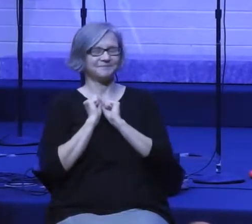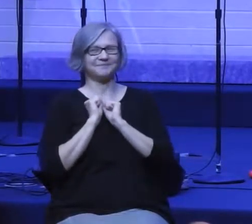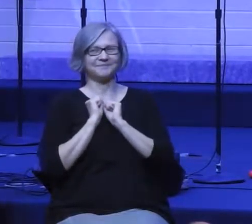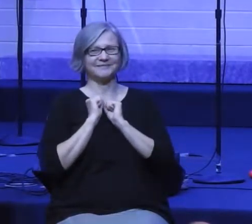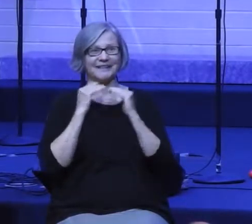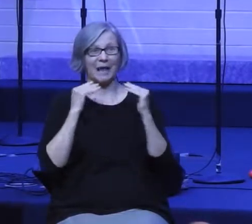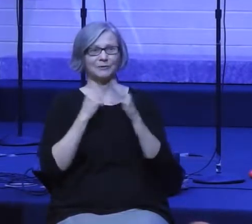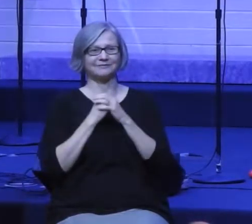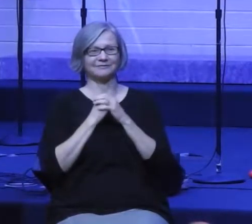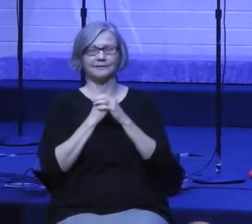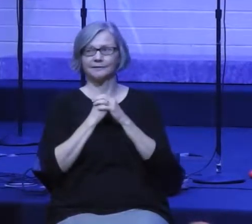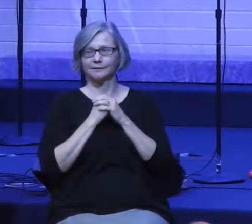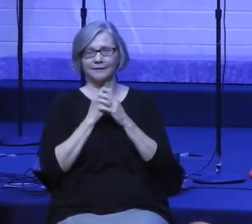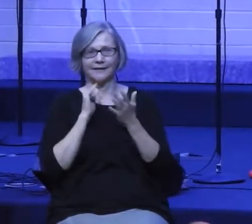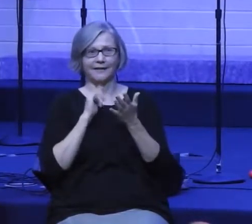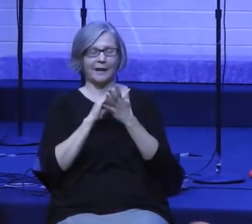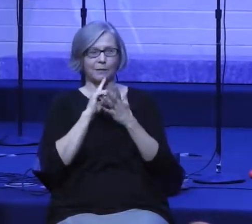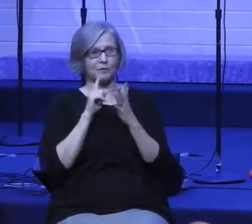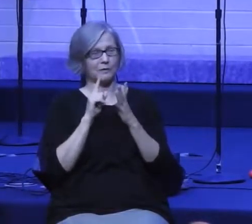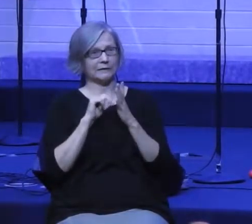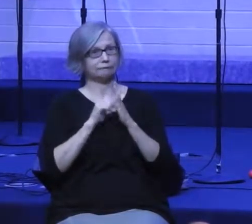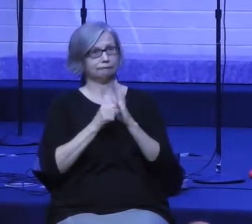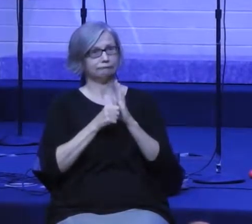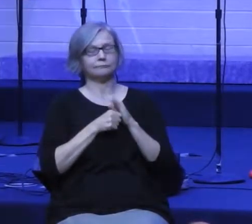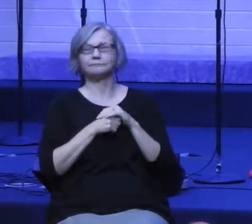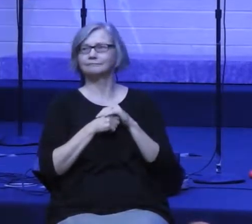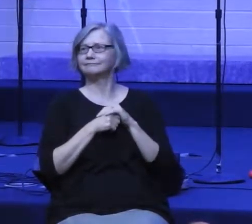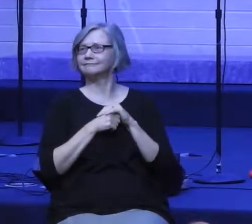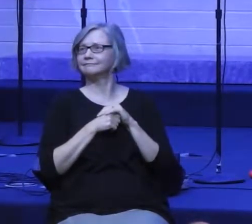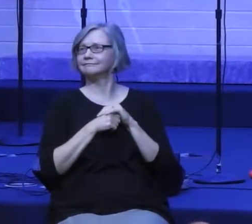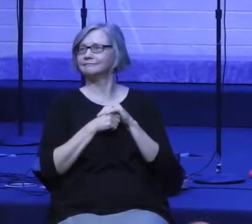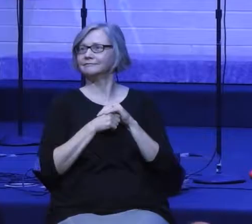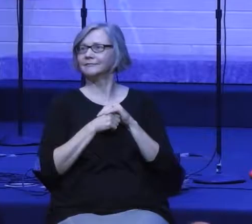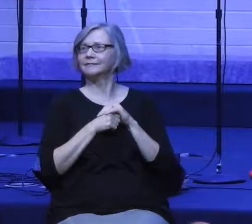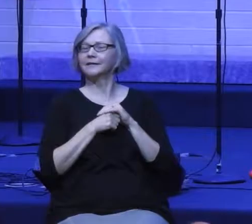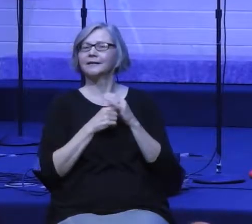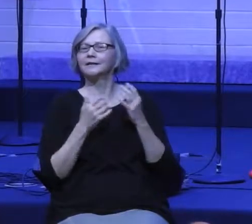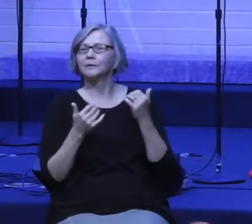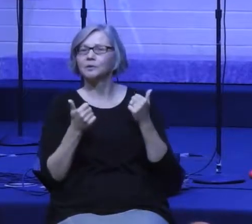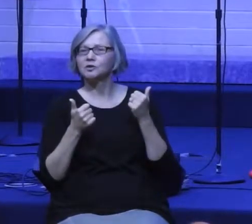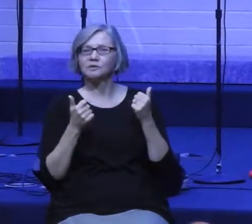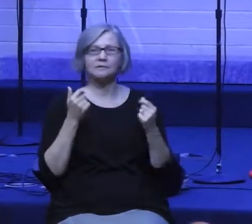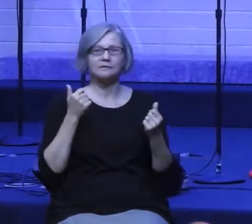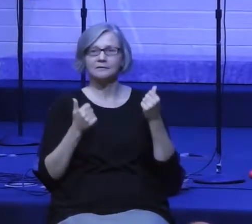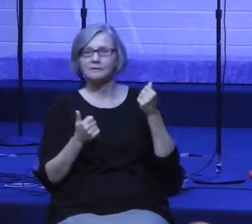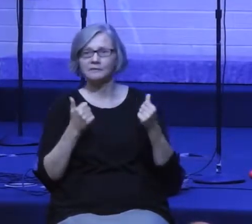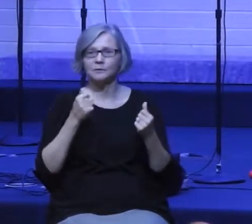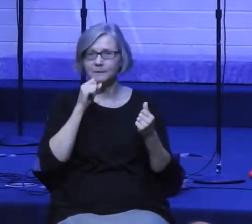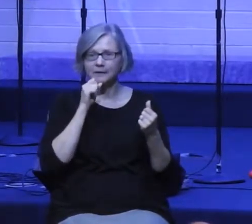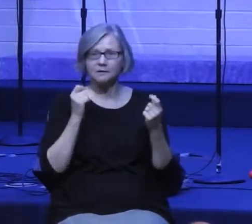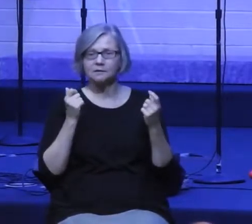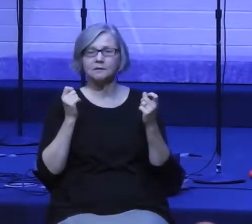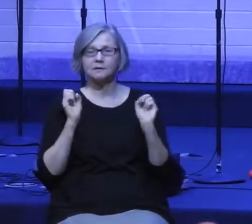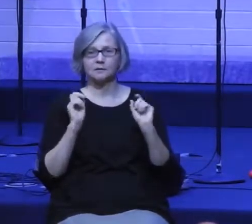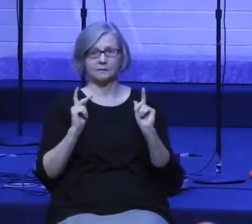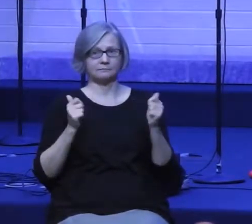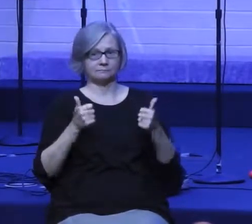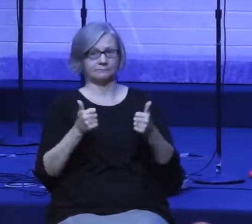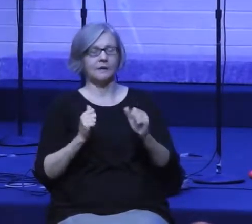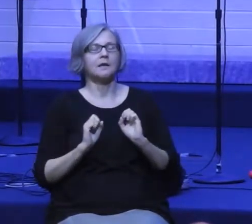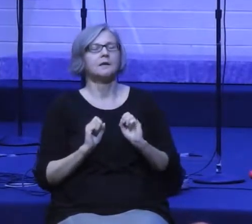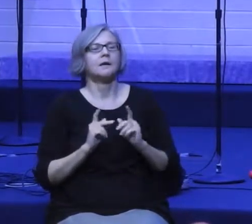Offer hospitality to one another without grumbling. Each of you should use whatever gift you have received.